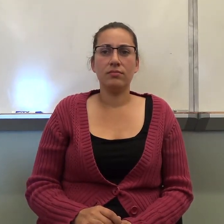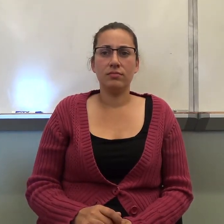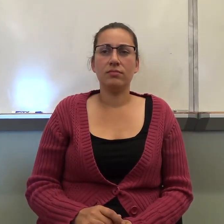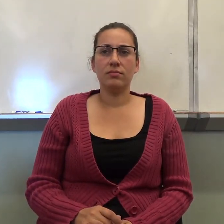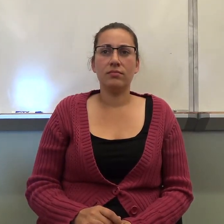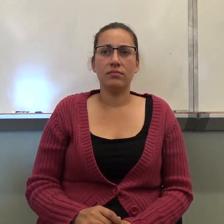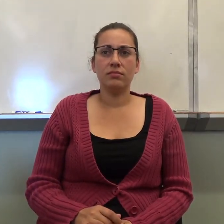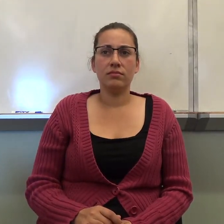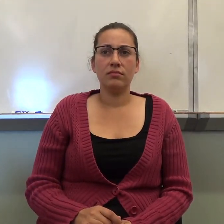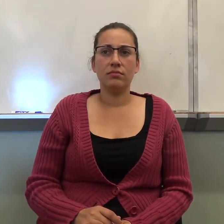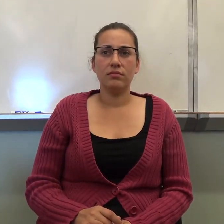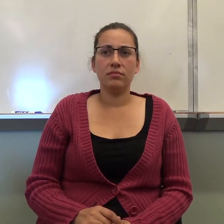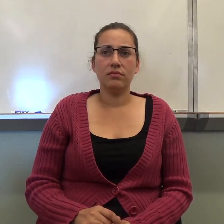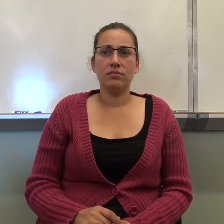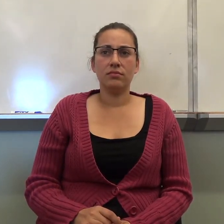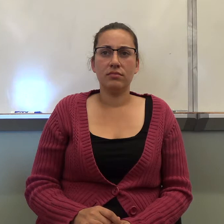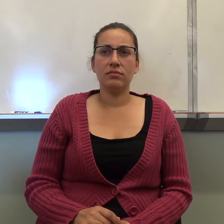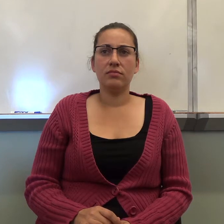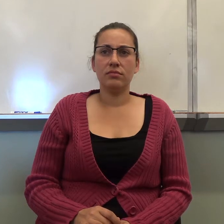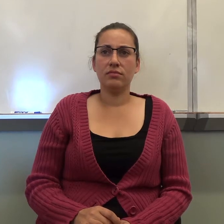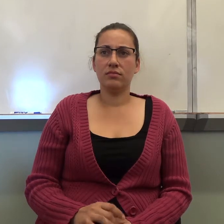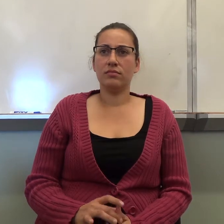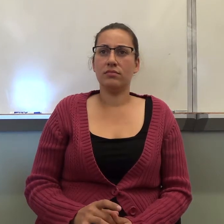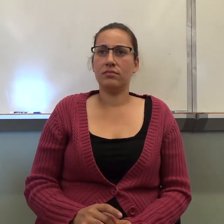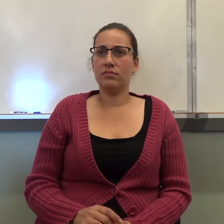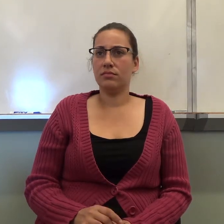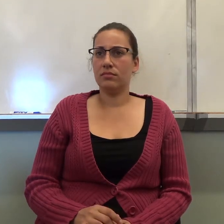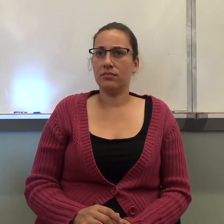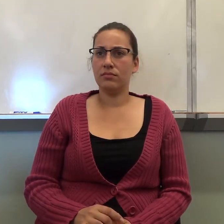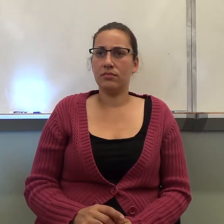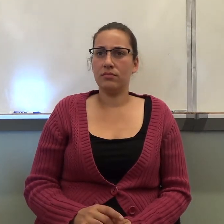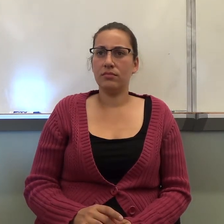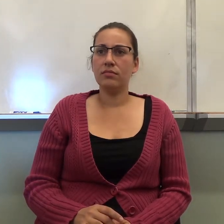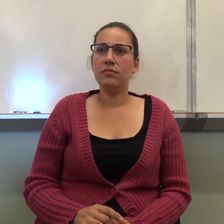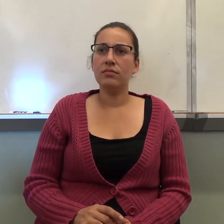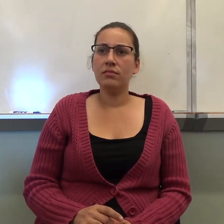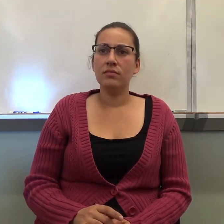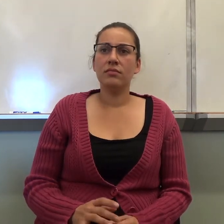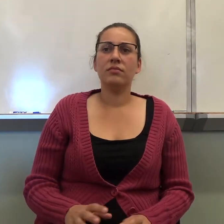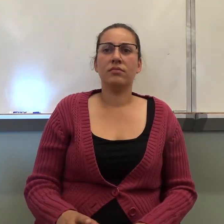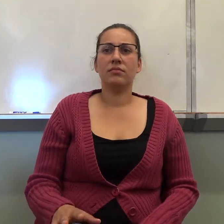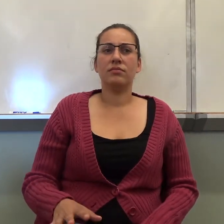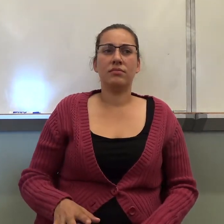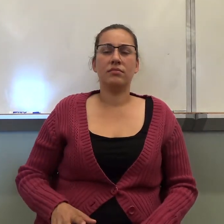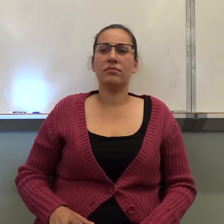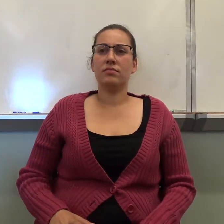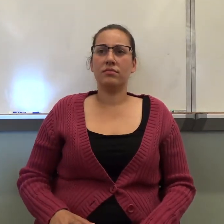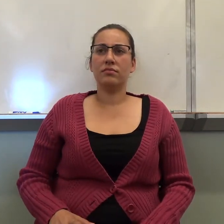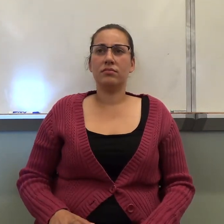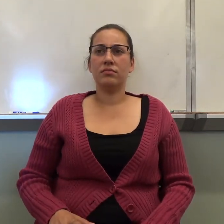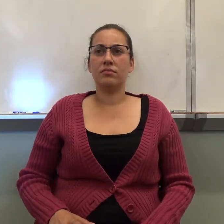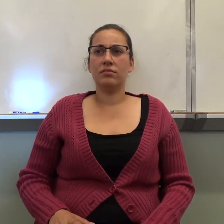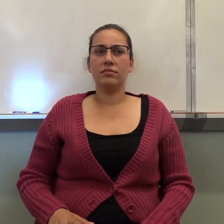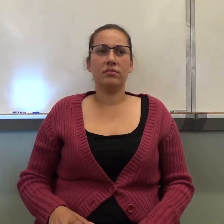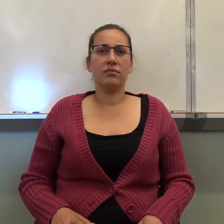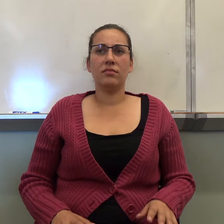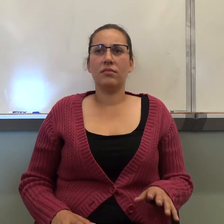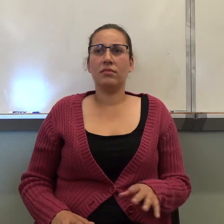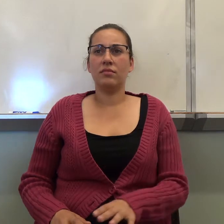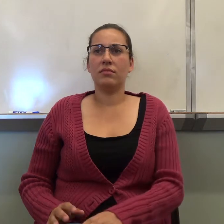with, you know, whole numbers and fractions once in a while, but that's the way the world works. Okay.